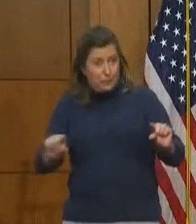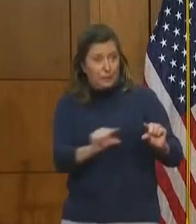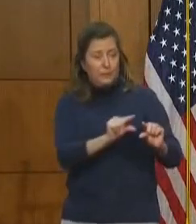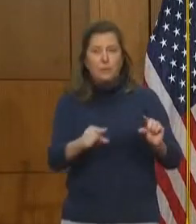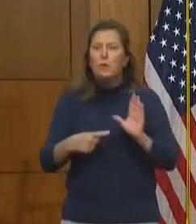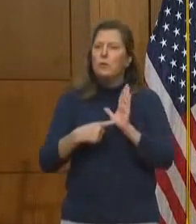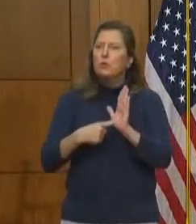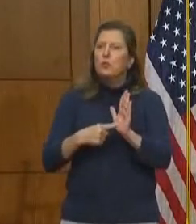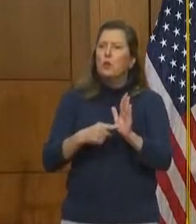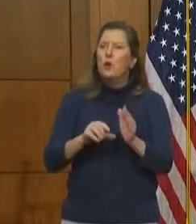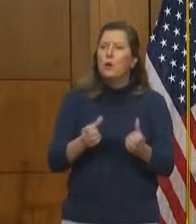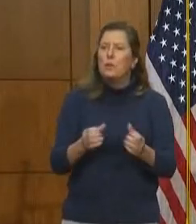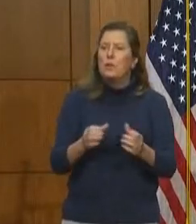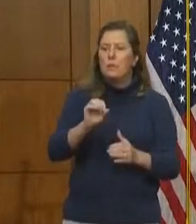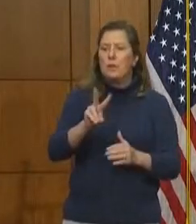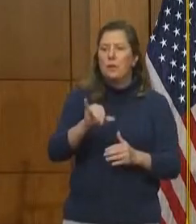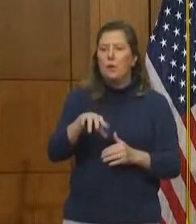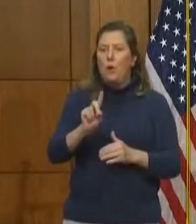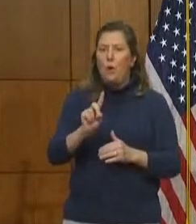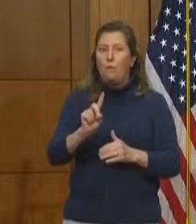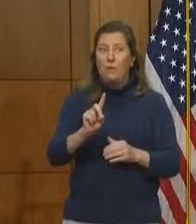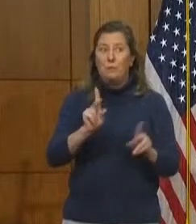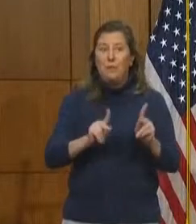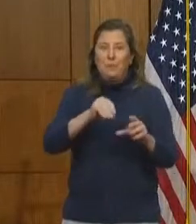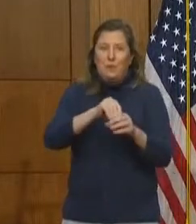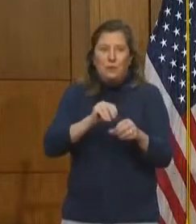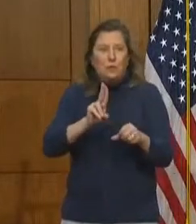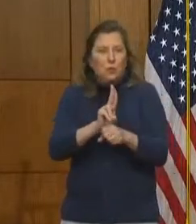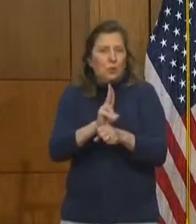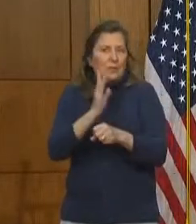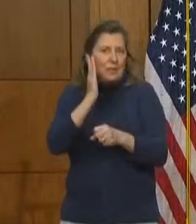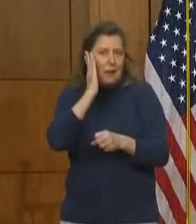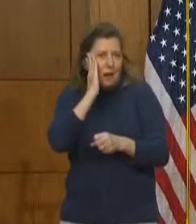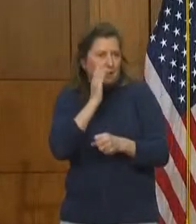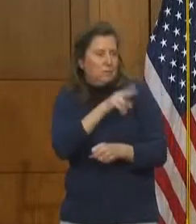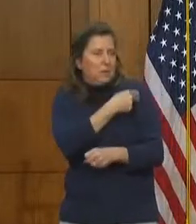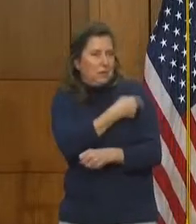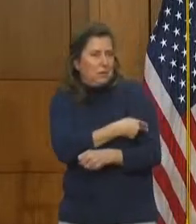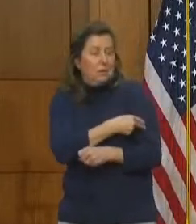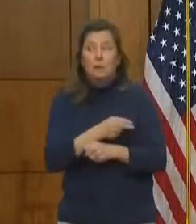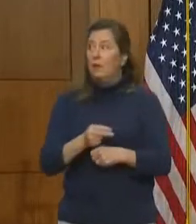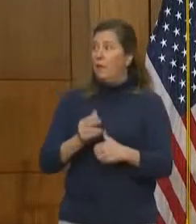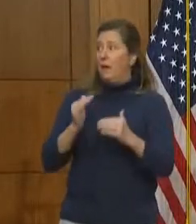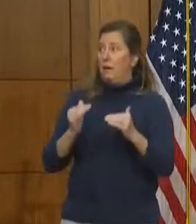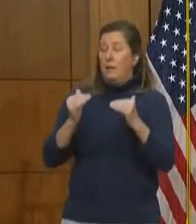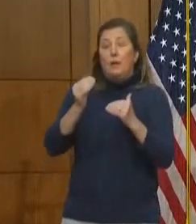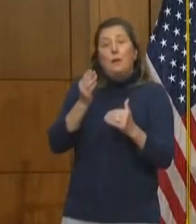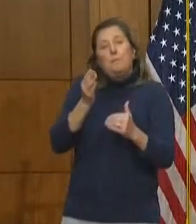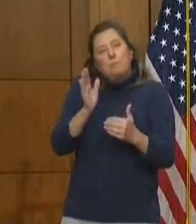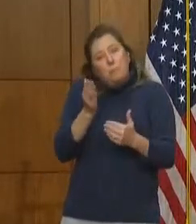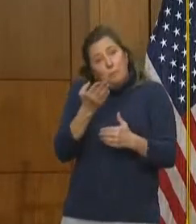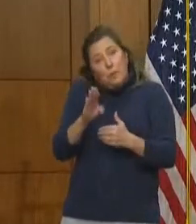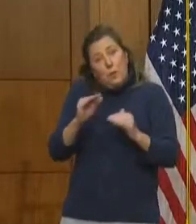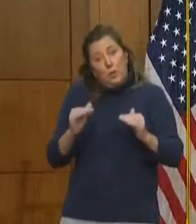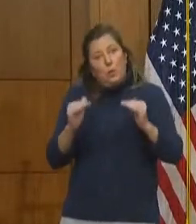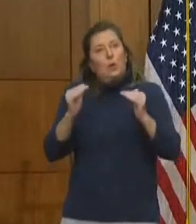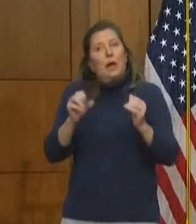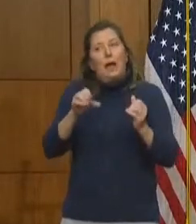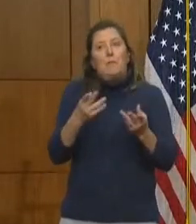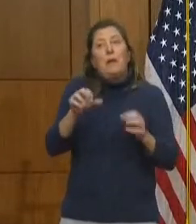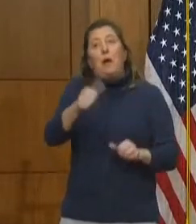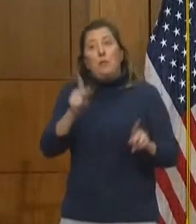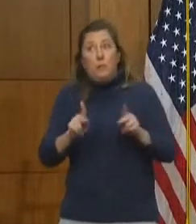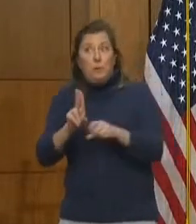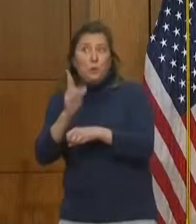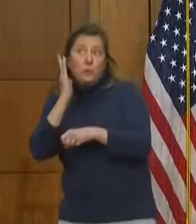how many COVID patients are in hospital beds. The medium blue is how many other patients are in